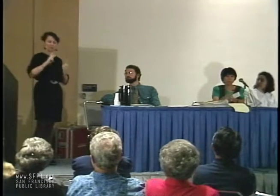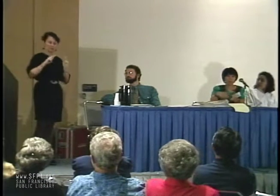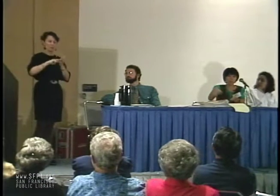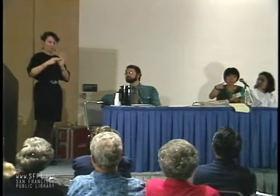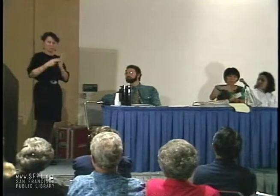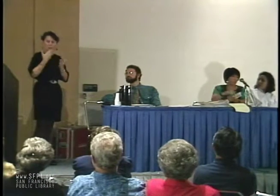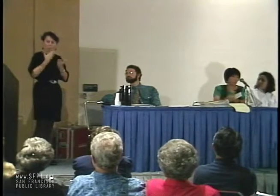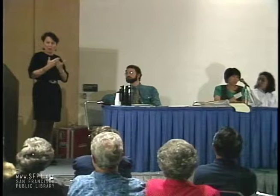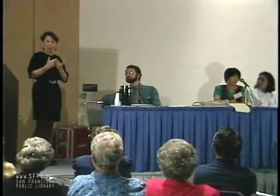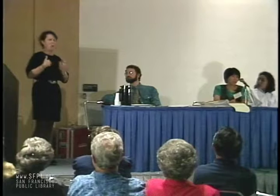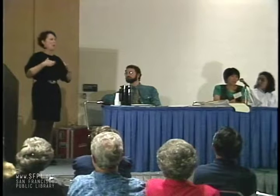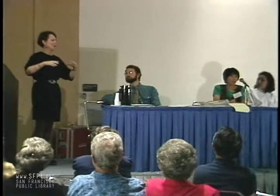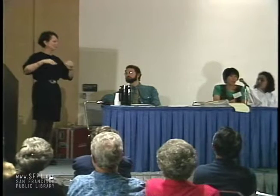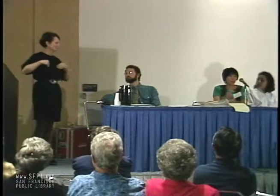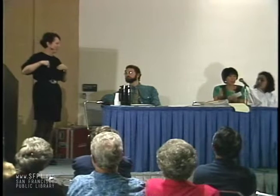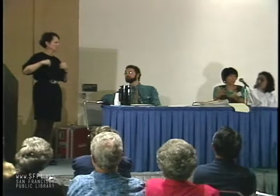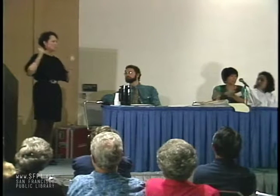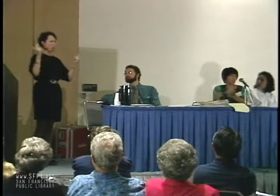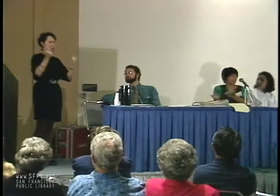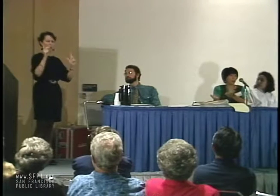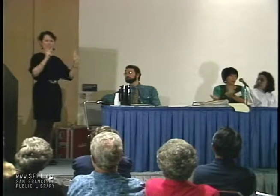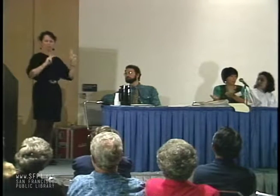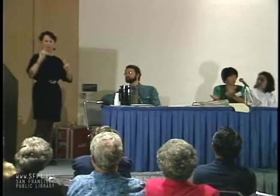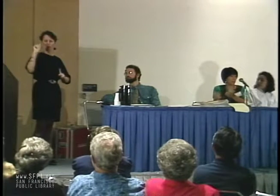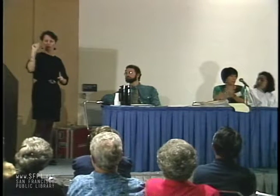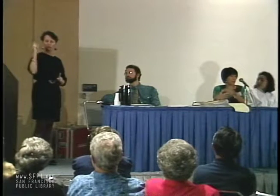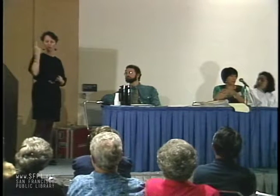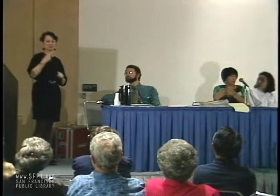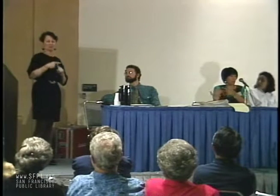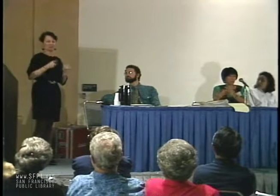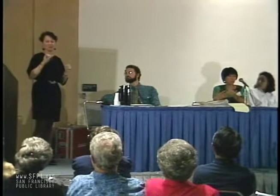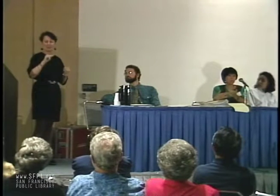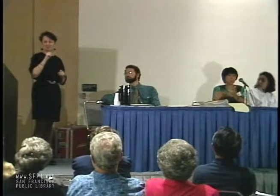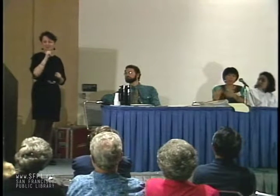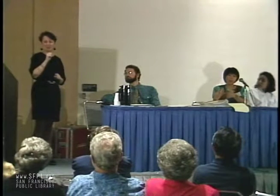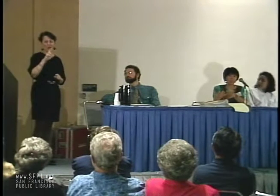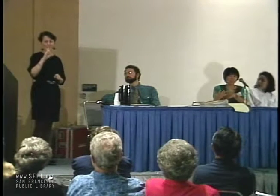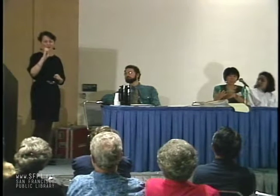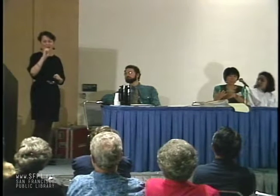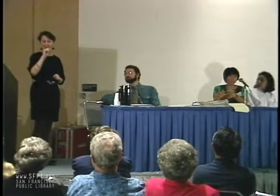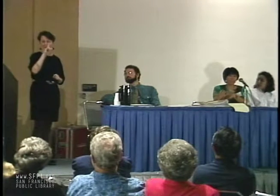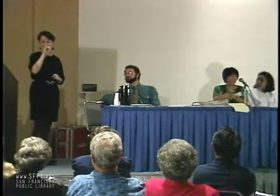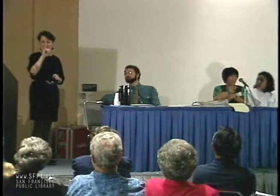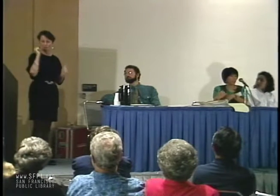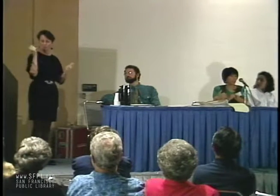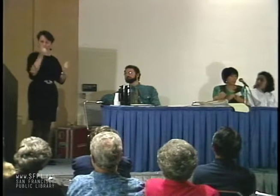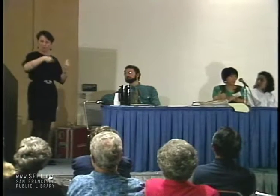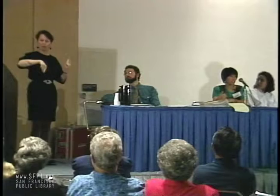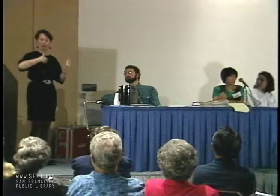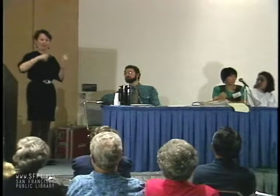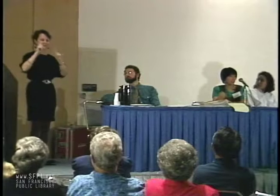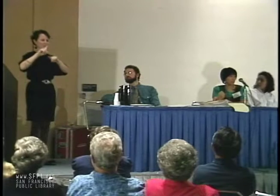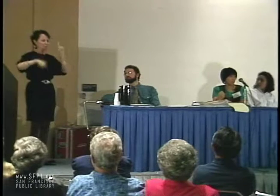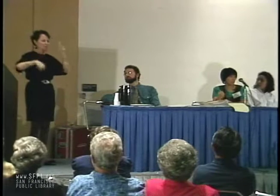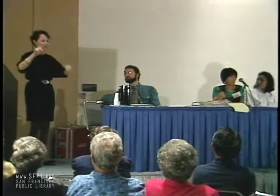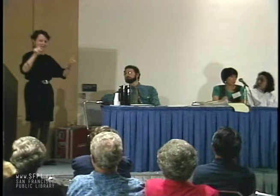we're all people first, but that's not reality. We're all people and we all have differences, and they should be differences that we should be proud